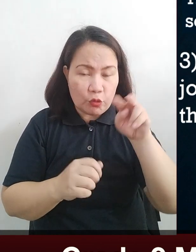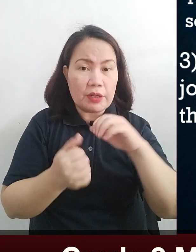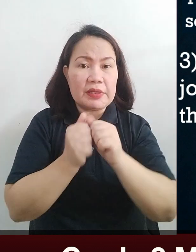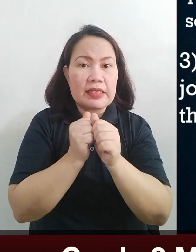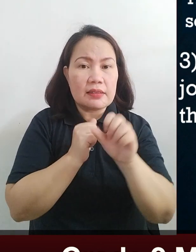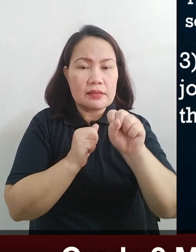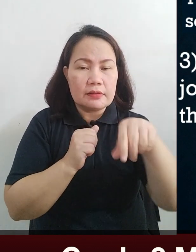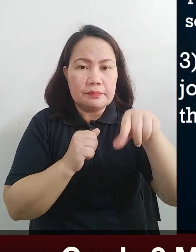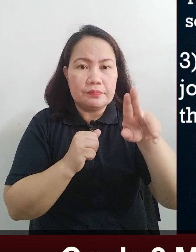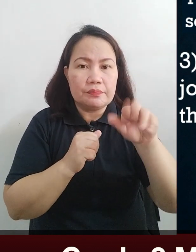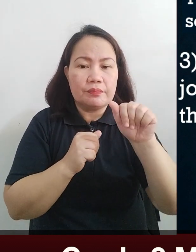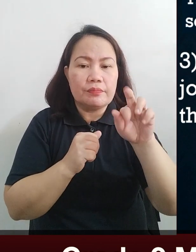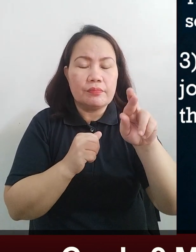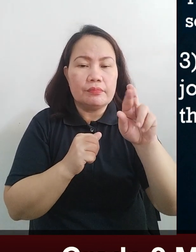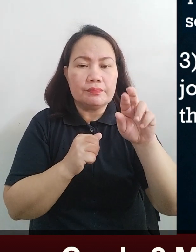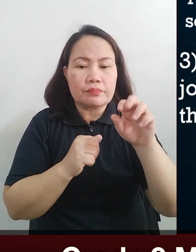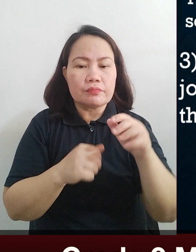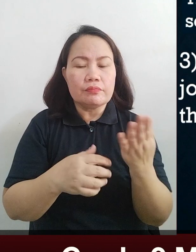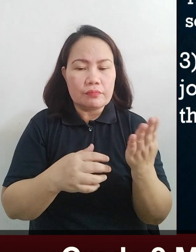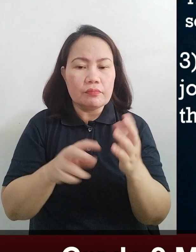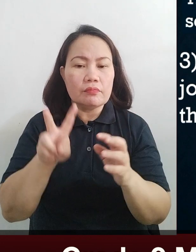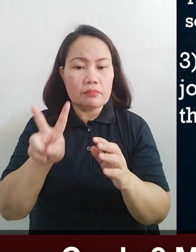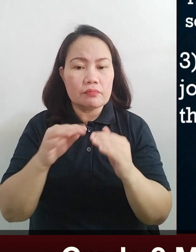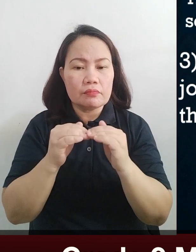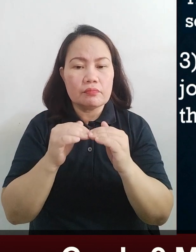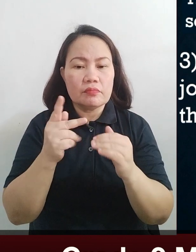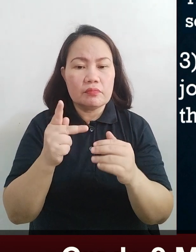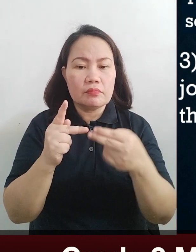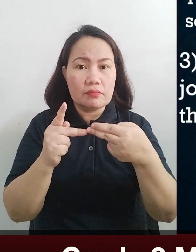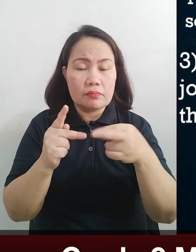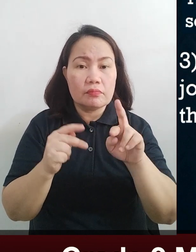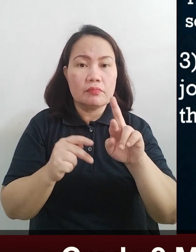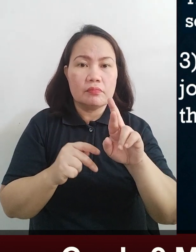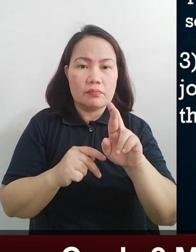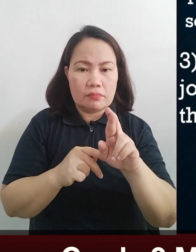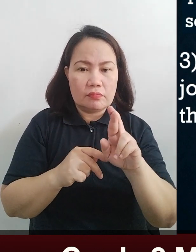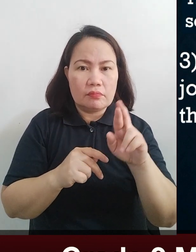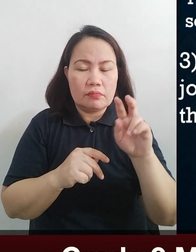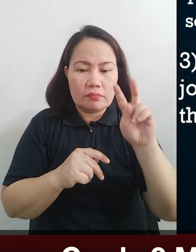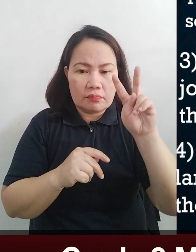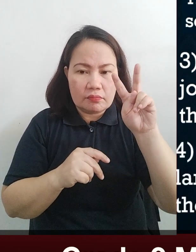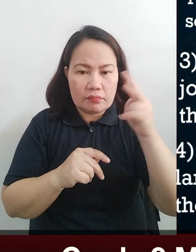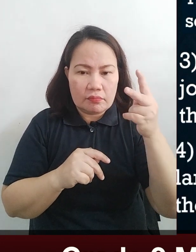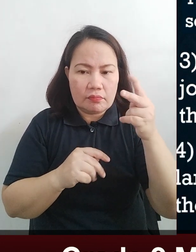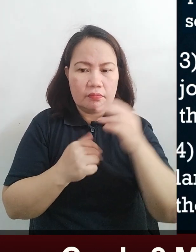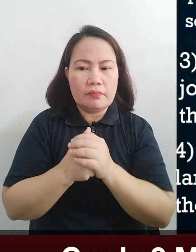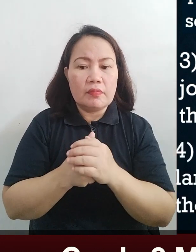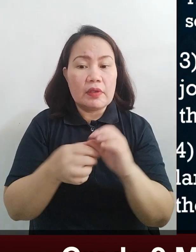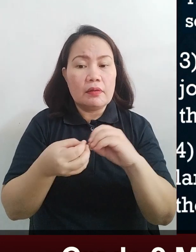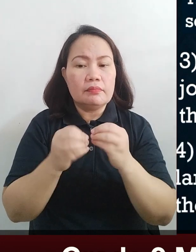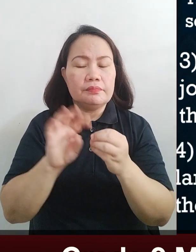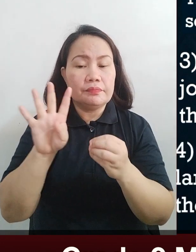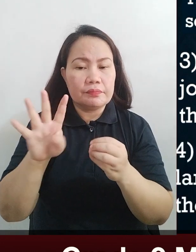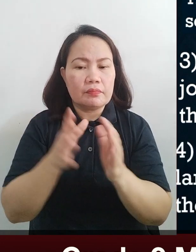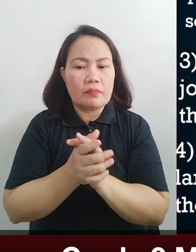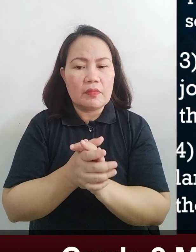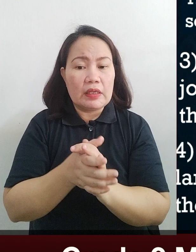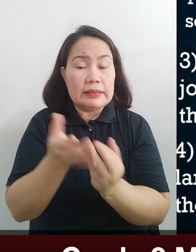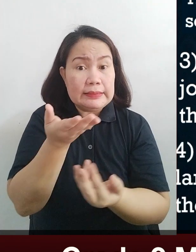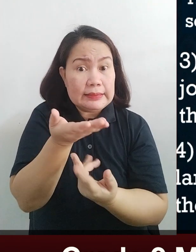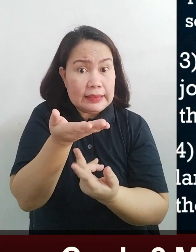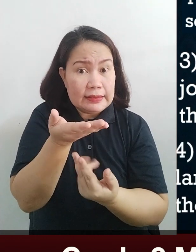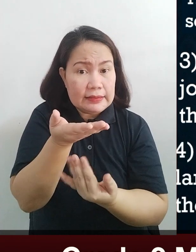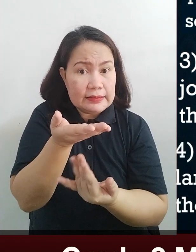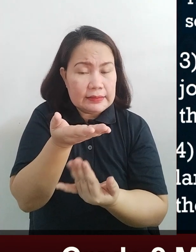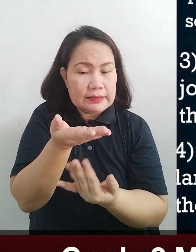is V is equal to KH r squared. For number 4, the